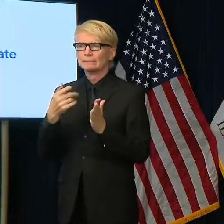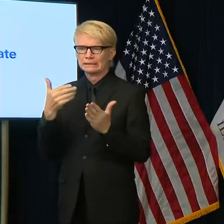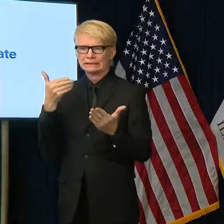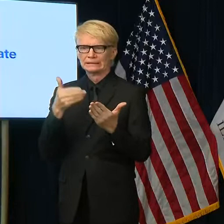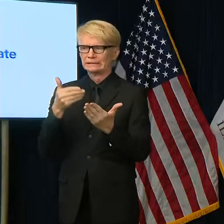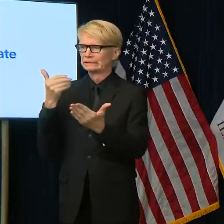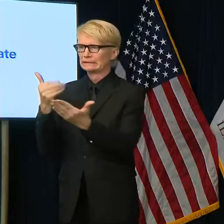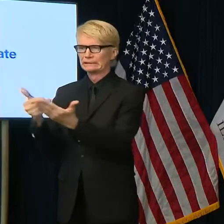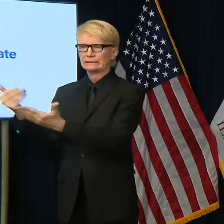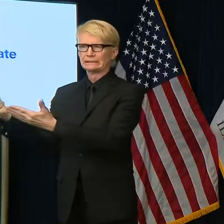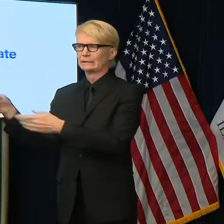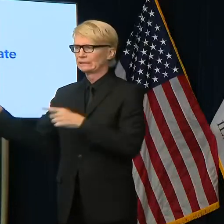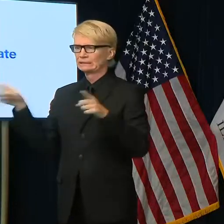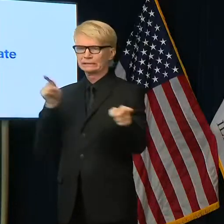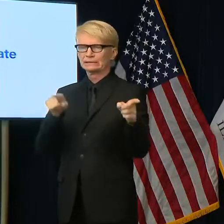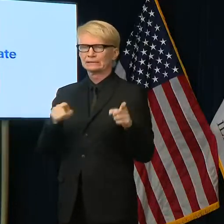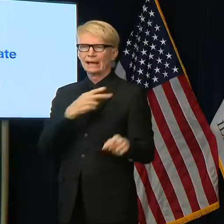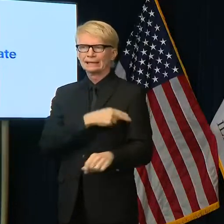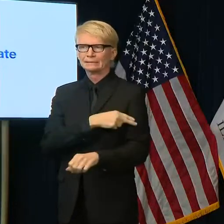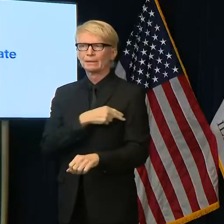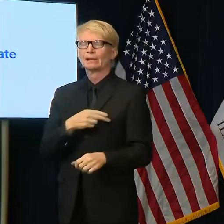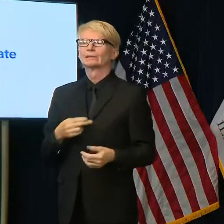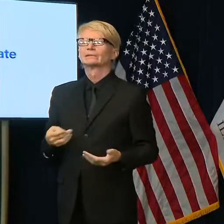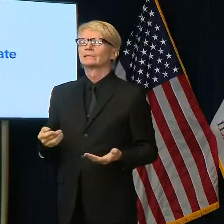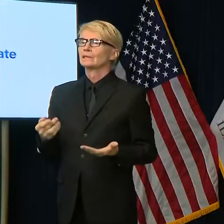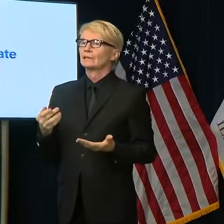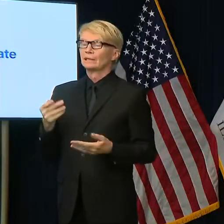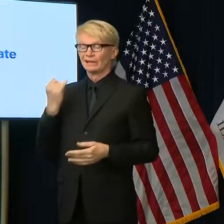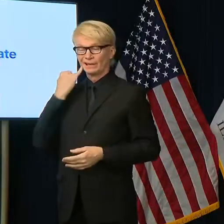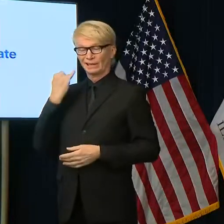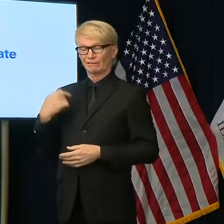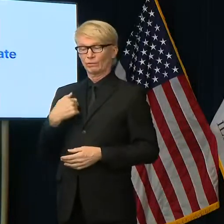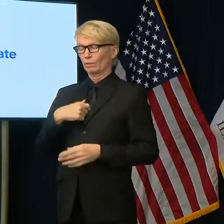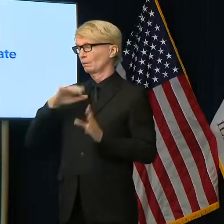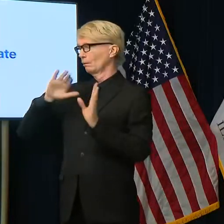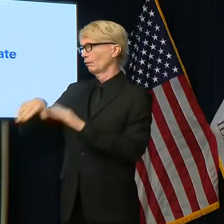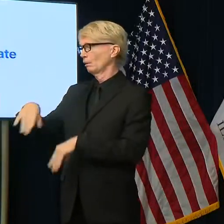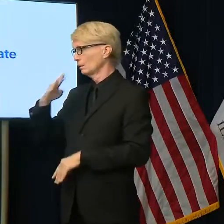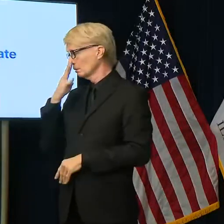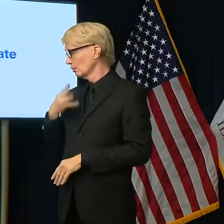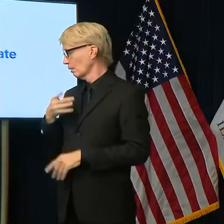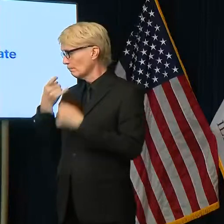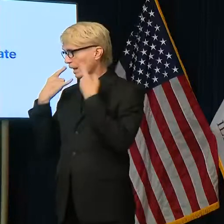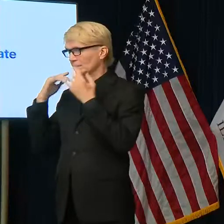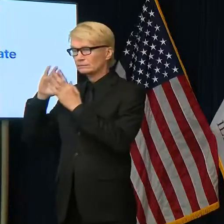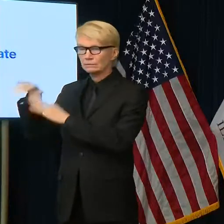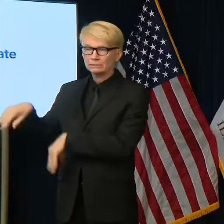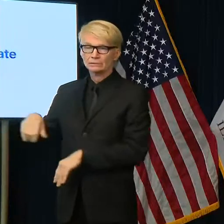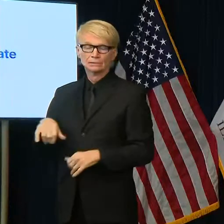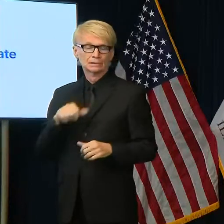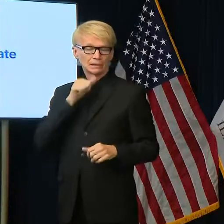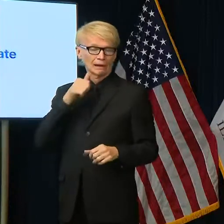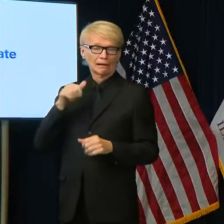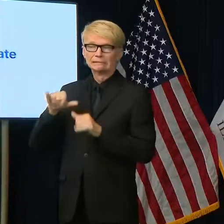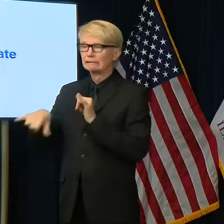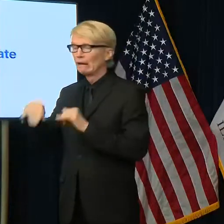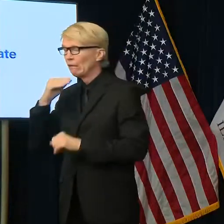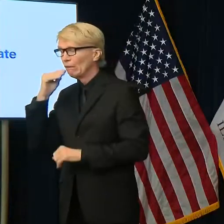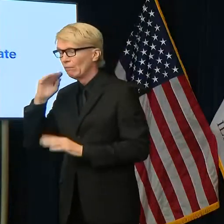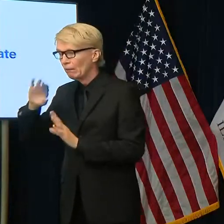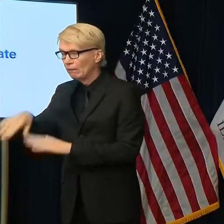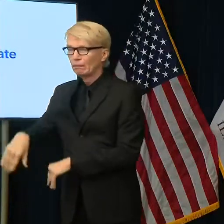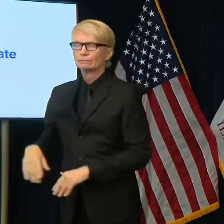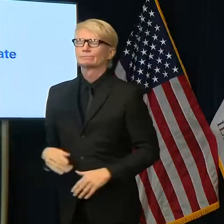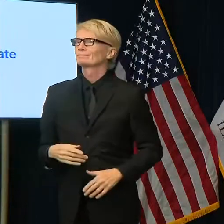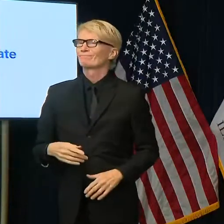don't keep on this path of trying to wear a mask and stay at home, we could have a big surge that